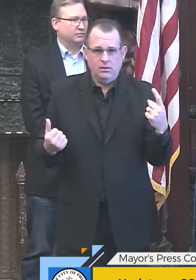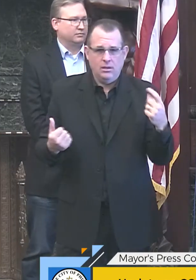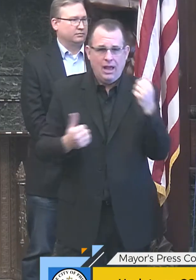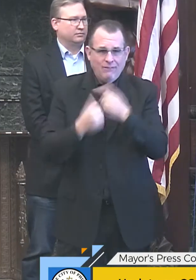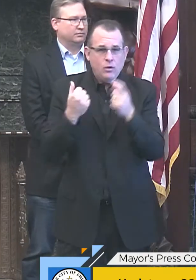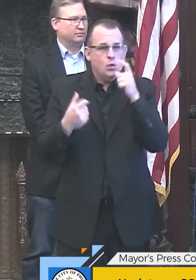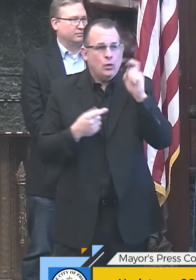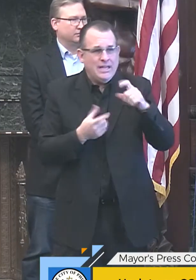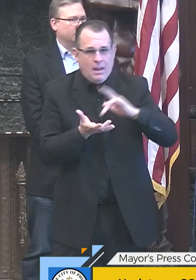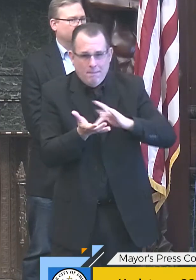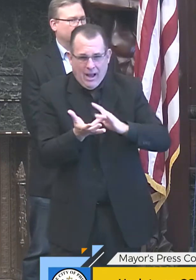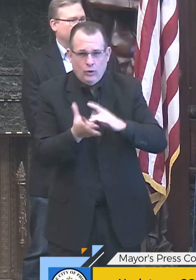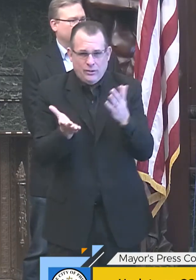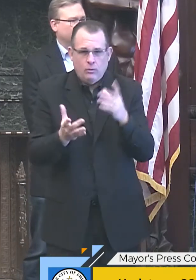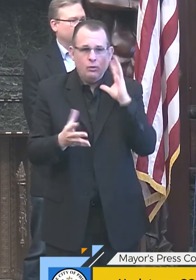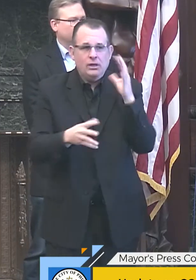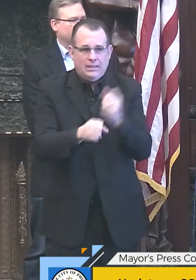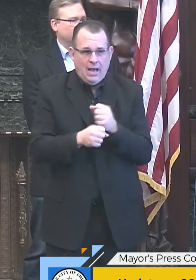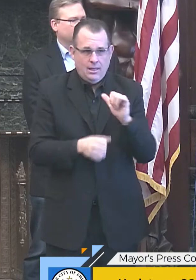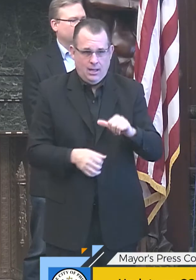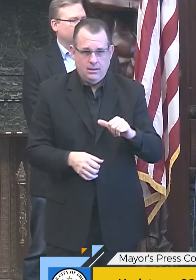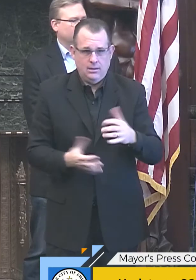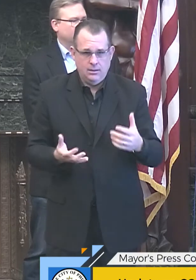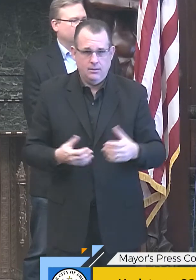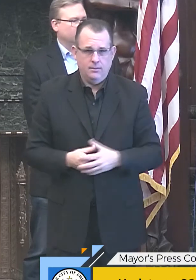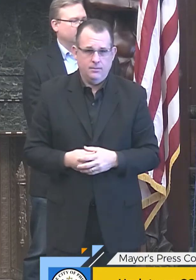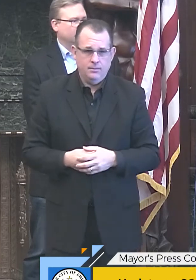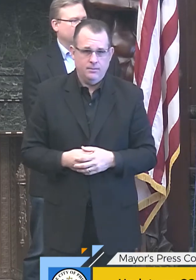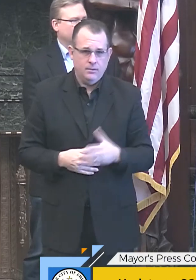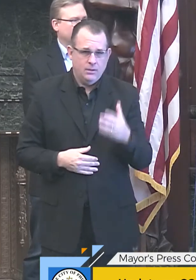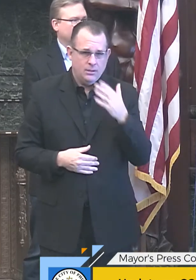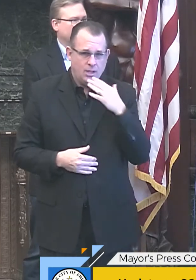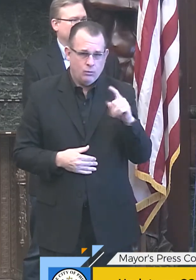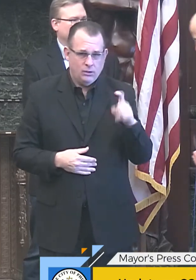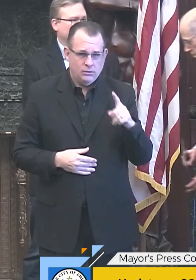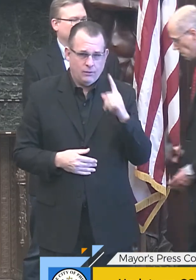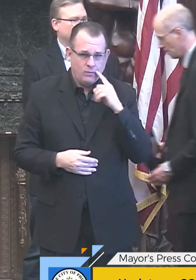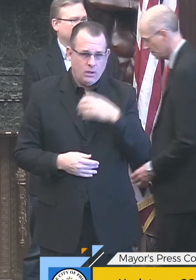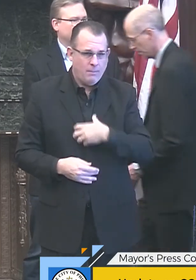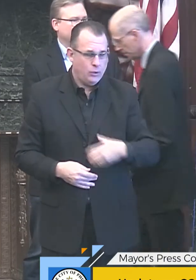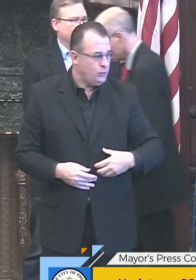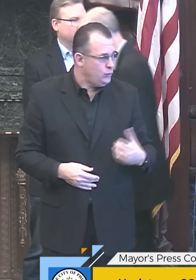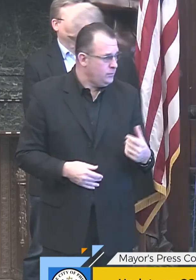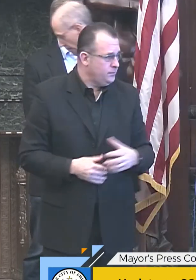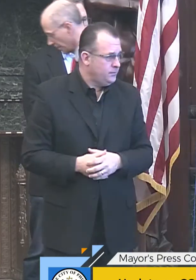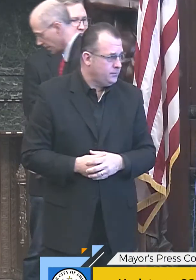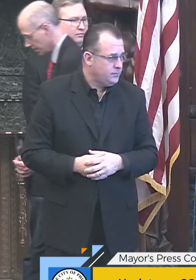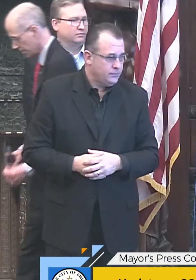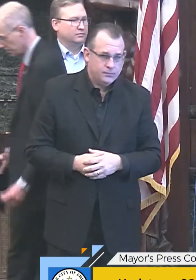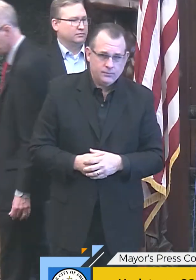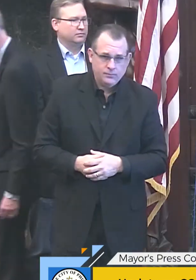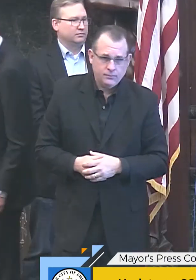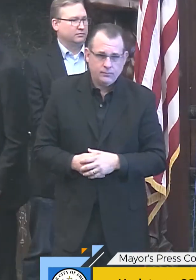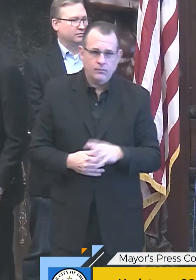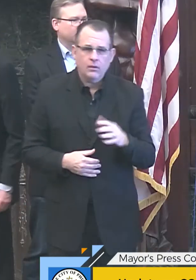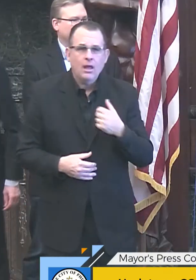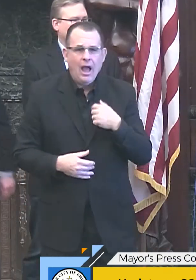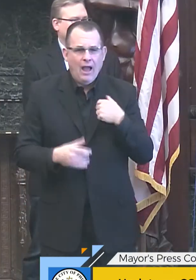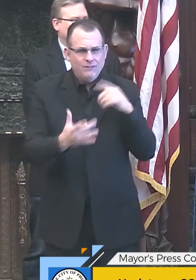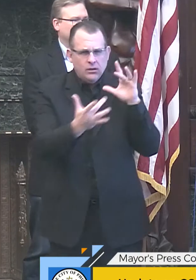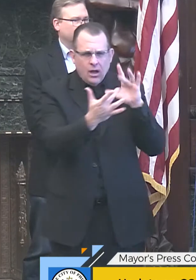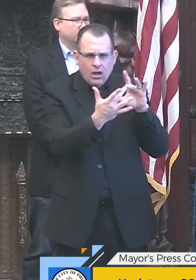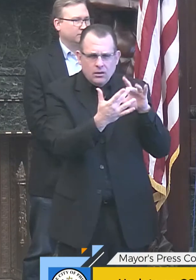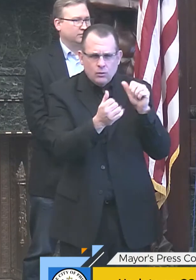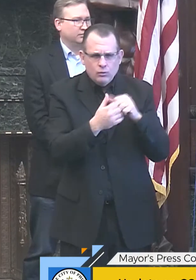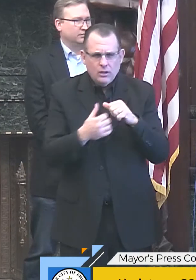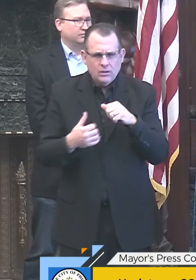it. Thank you, sir. One question for the mayor. Mr. Mayor, have you been in contact with Mayor De Blasio in New York about helping